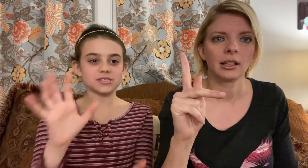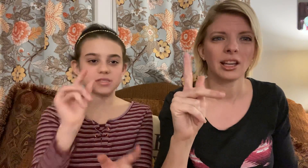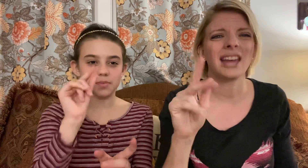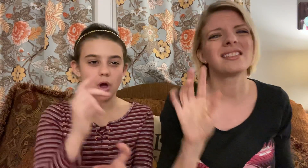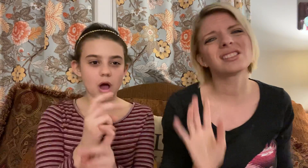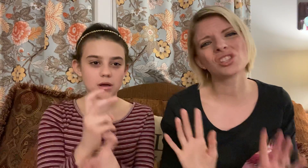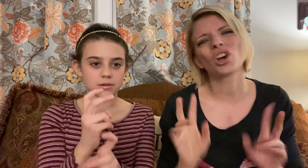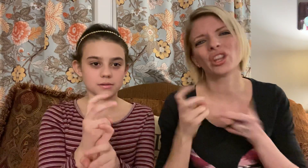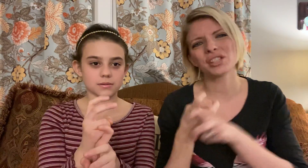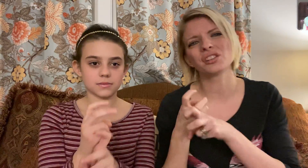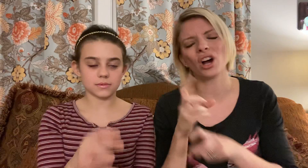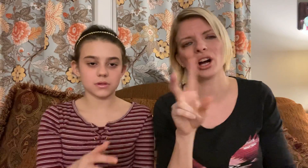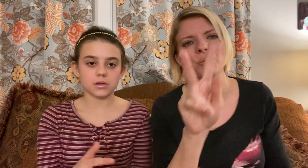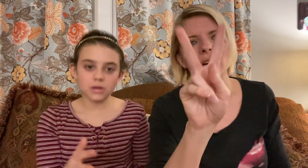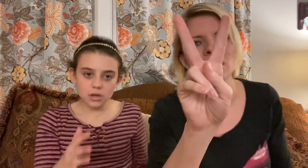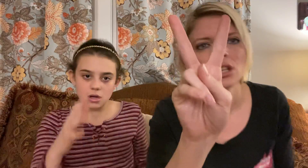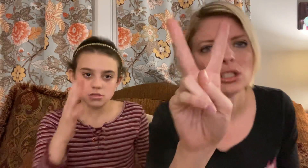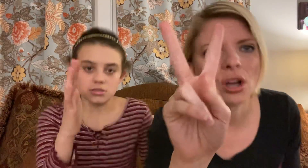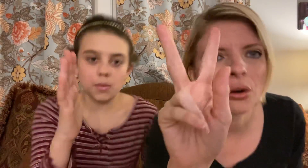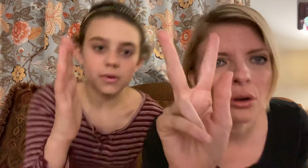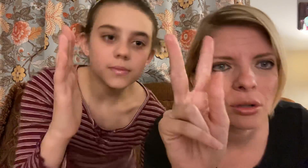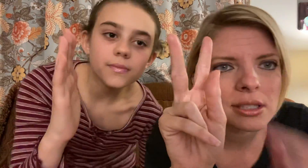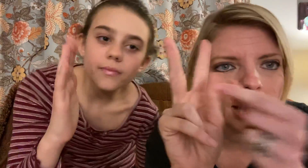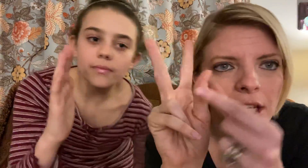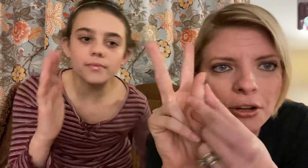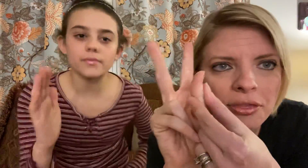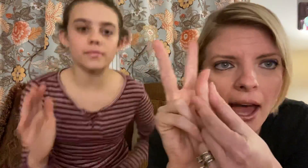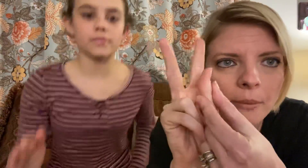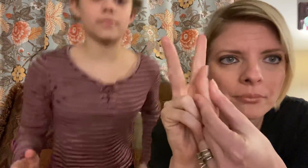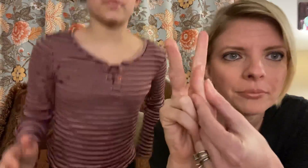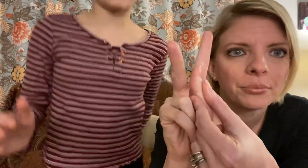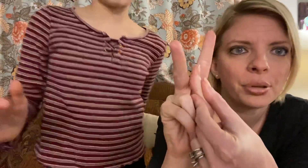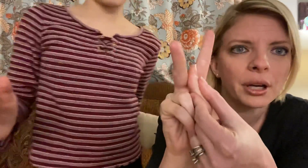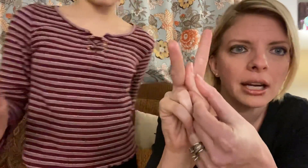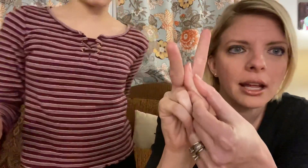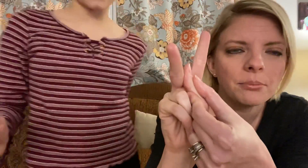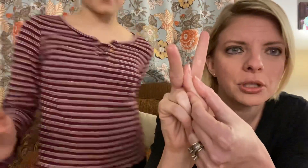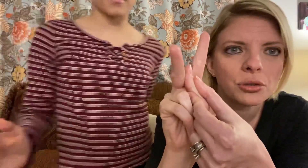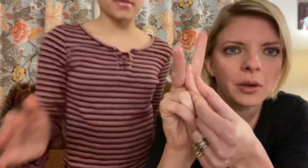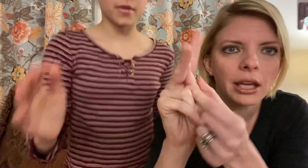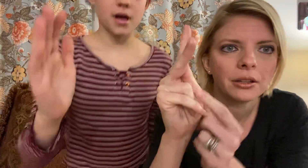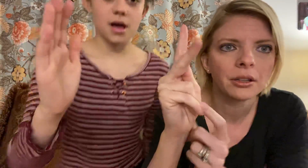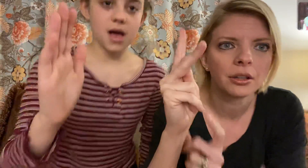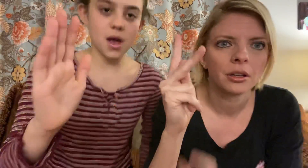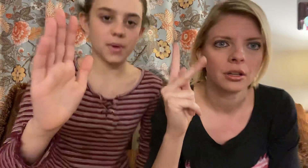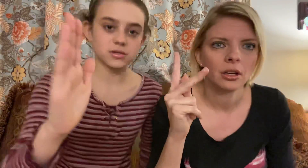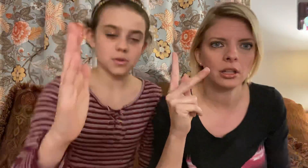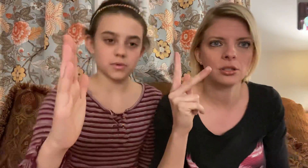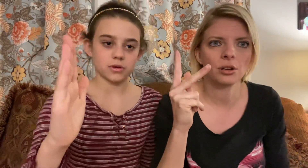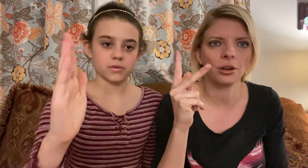Okay, this is a hard one. So take your thumb, put it in between, and turn.